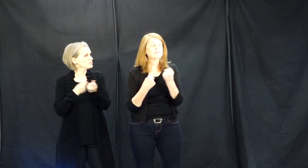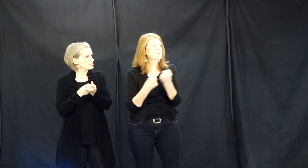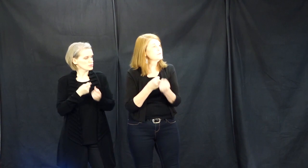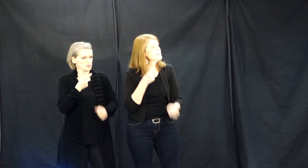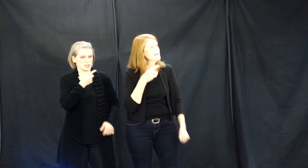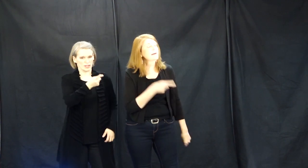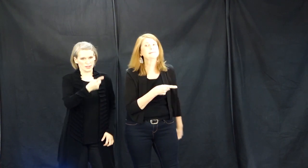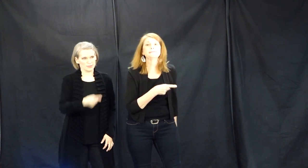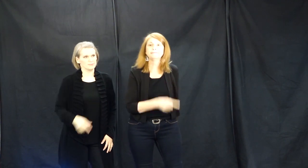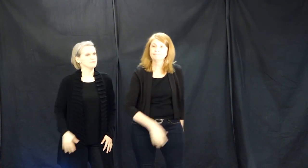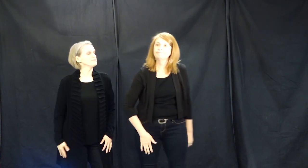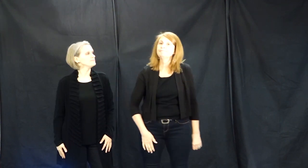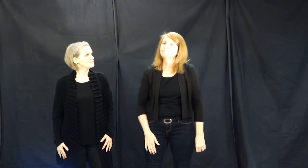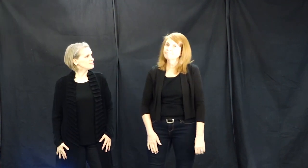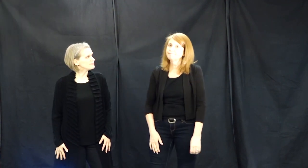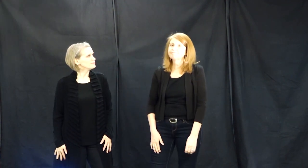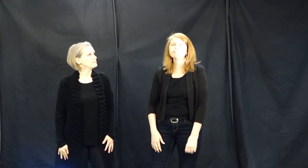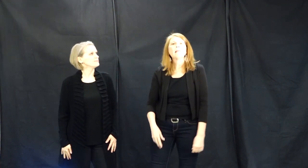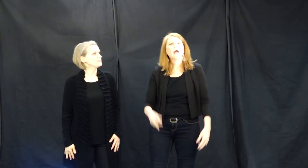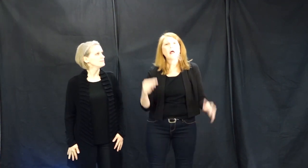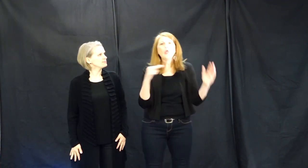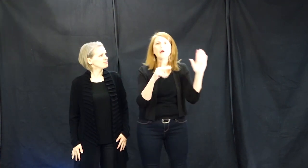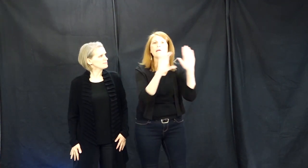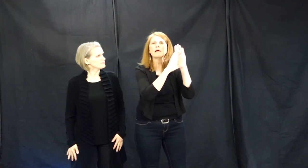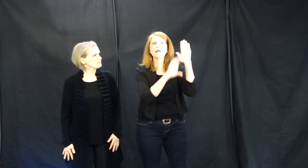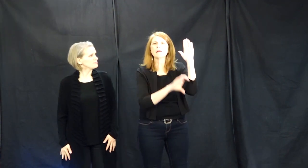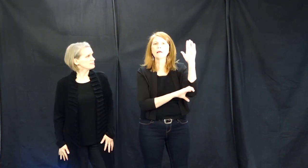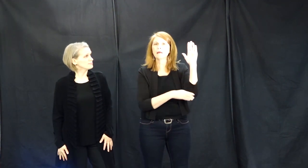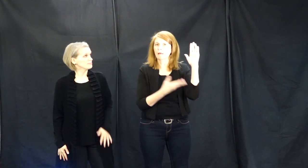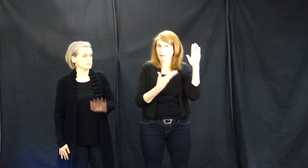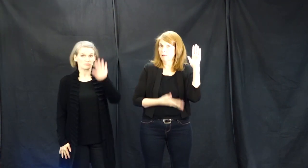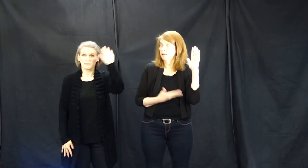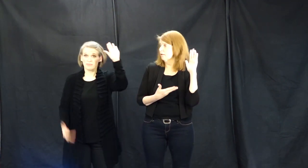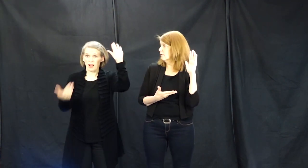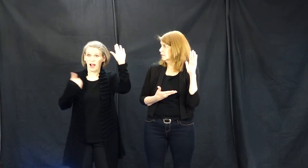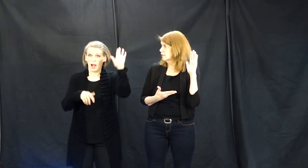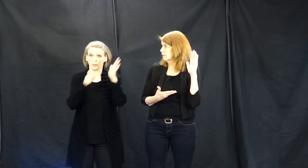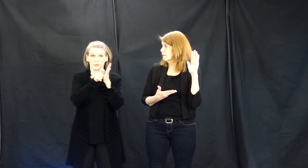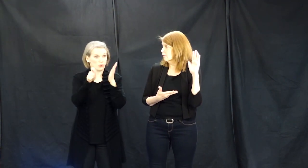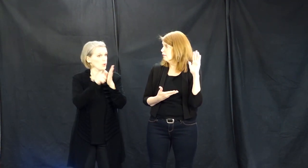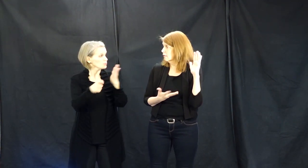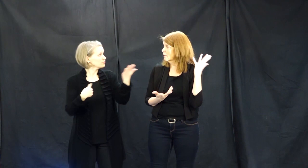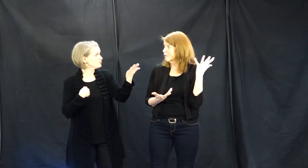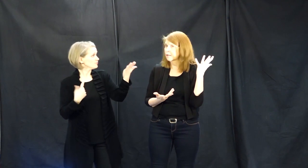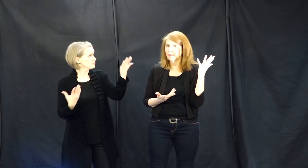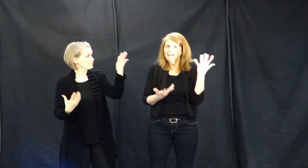your side. Look back at the Bill of Rights, which I wrote. The ink hasn't